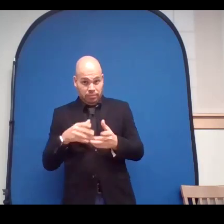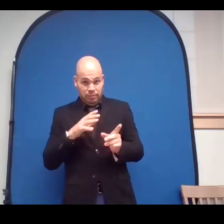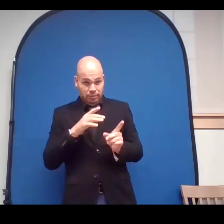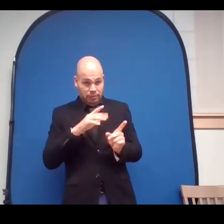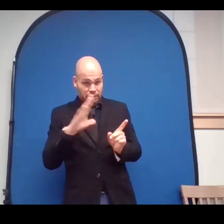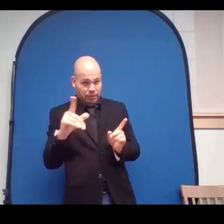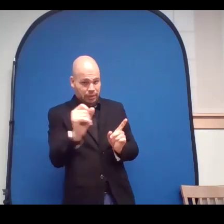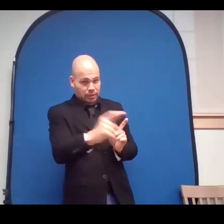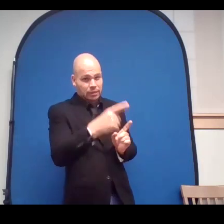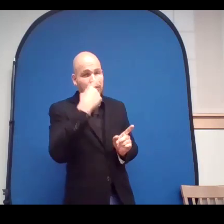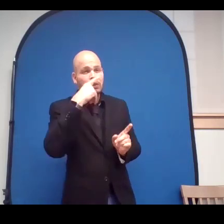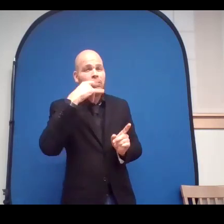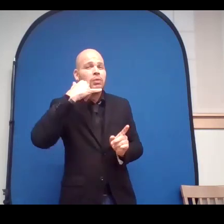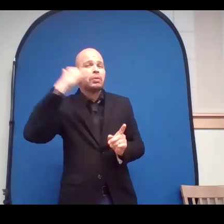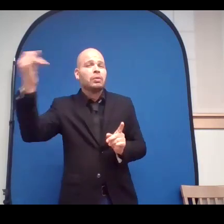Mary?